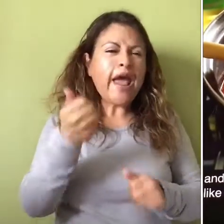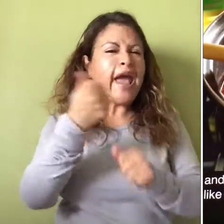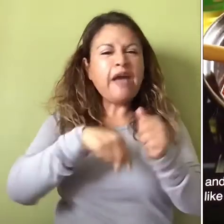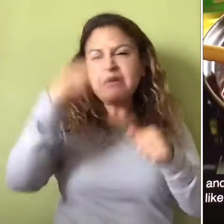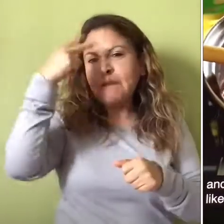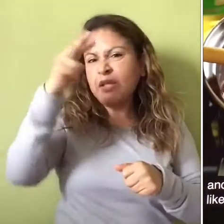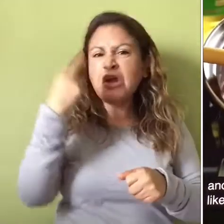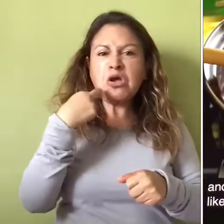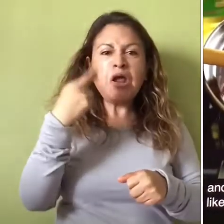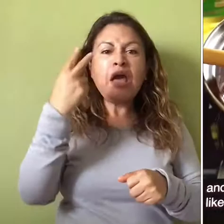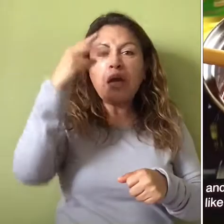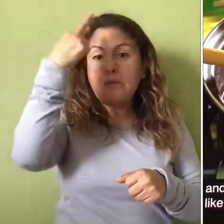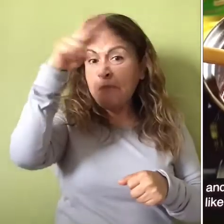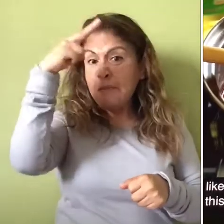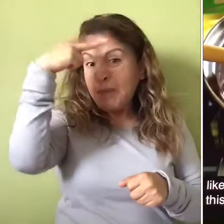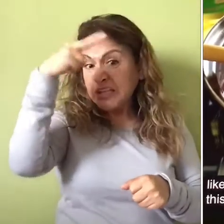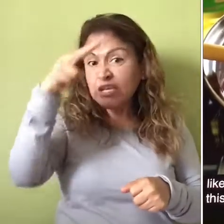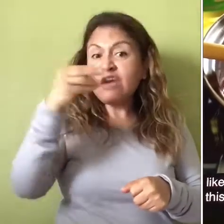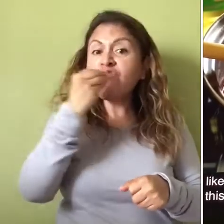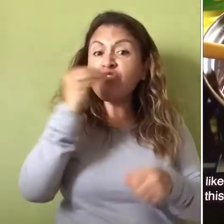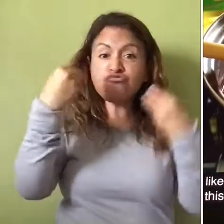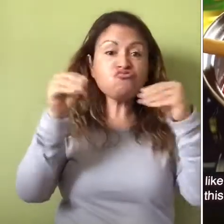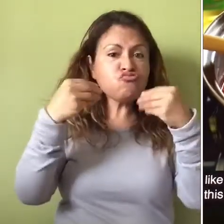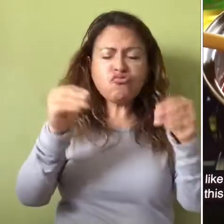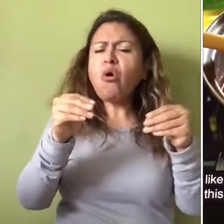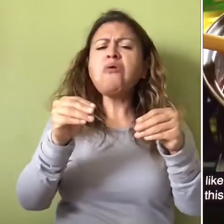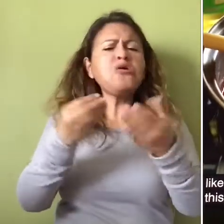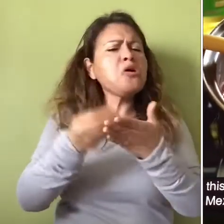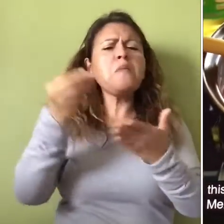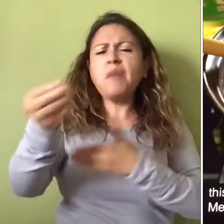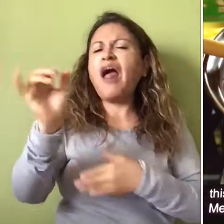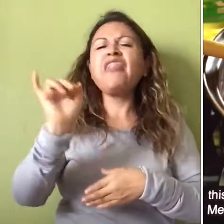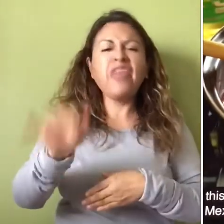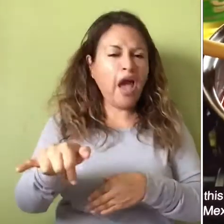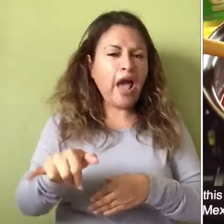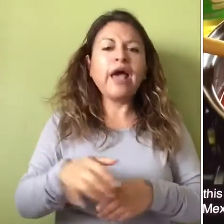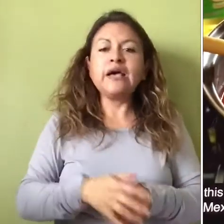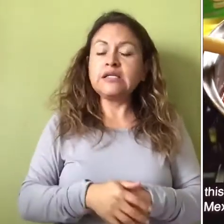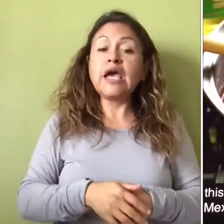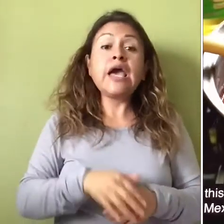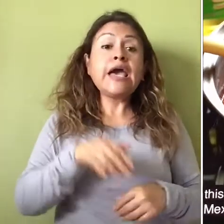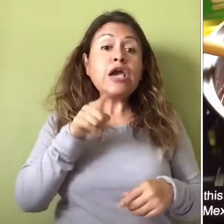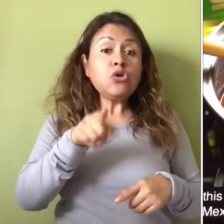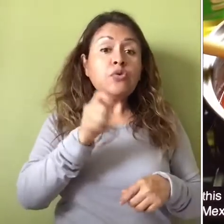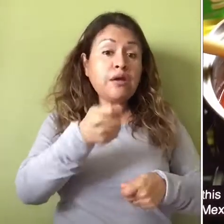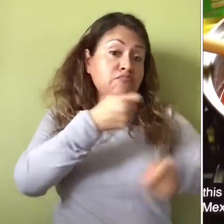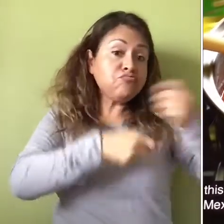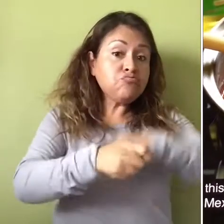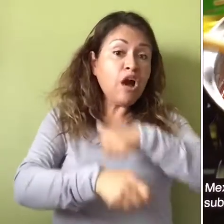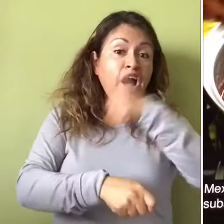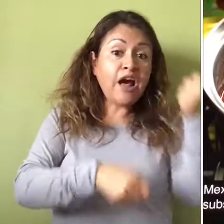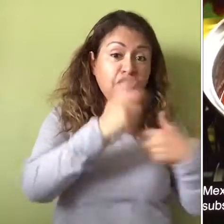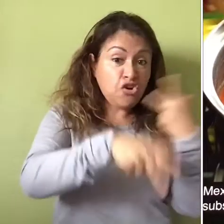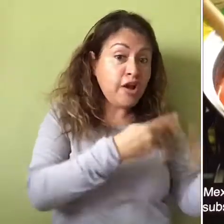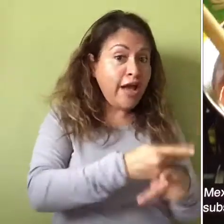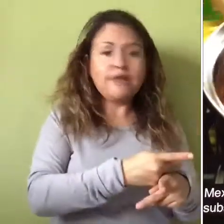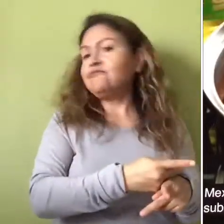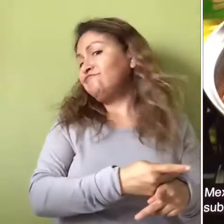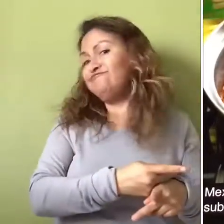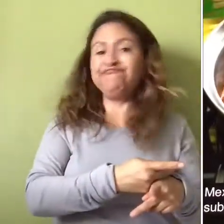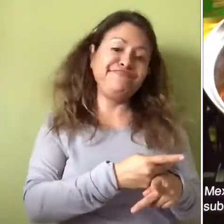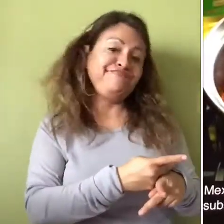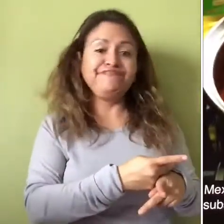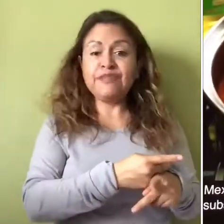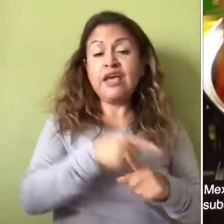There is no substitute for the caldo de pollo. You absolutely need it for this. I've tried just using chicken bouillon.